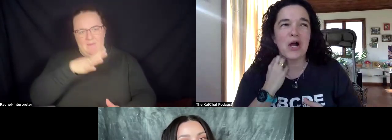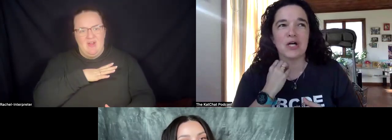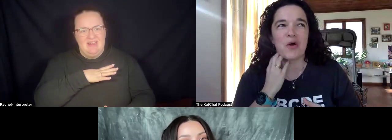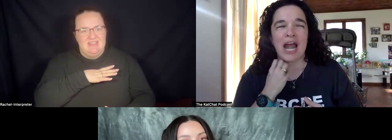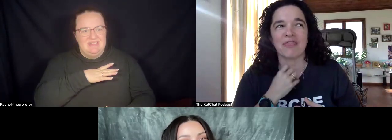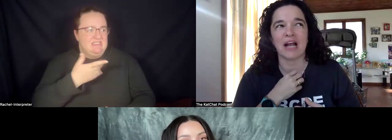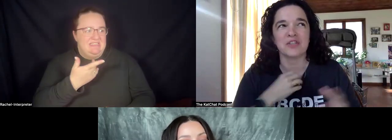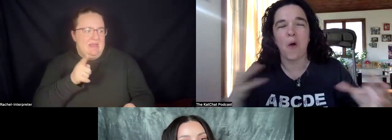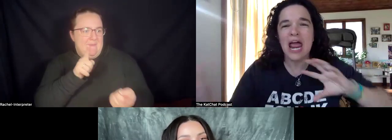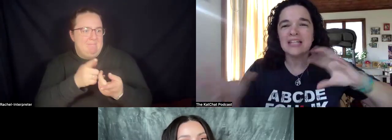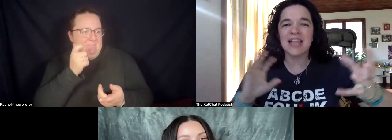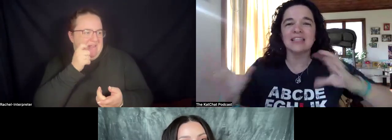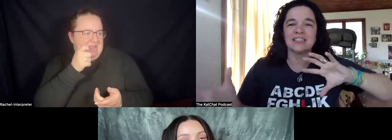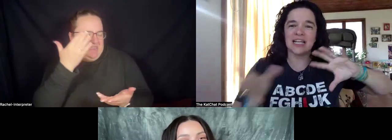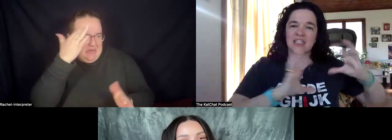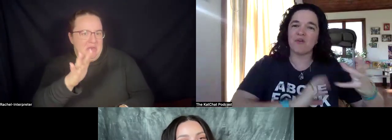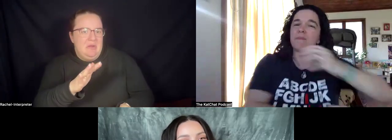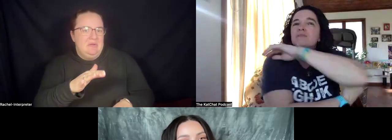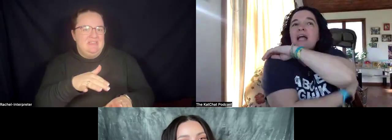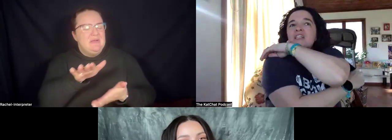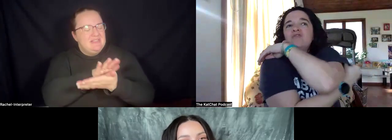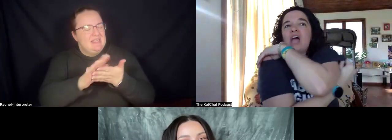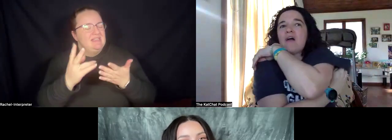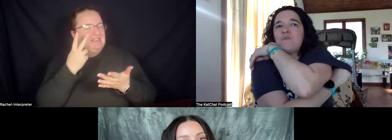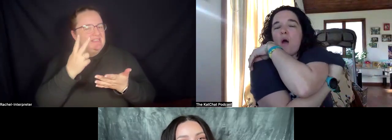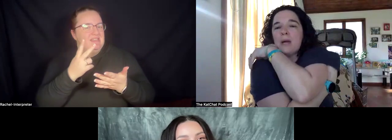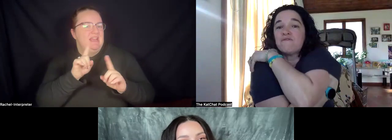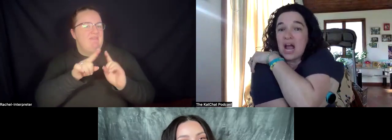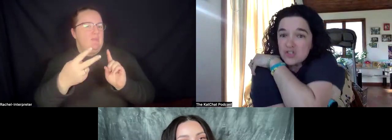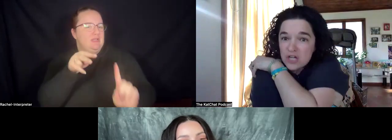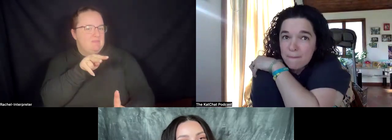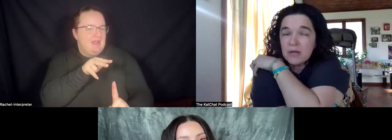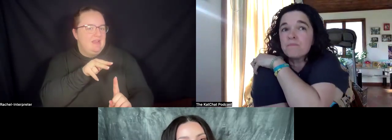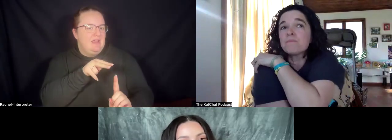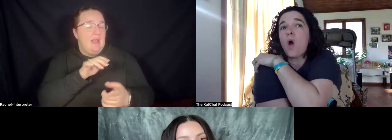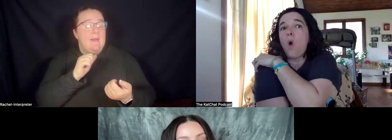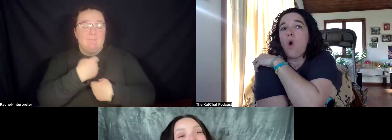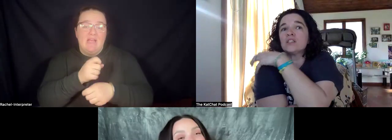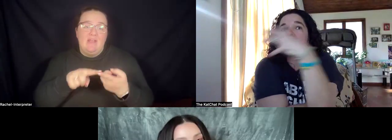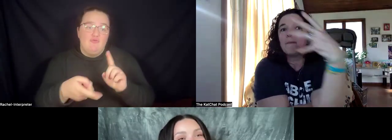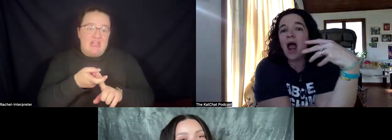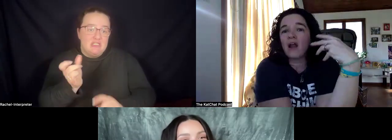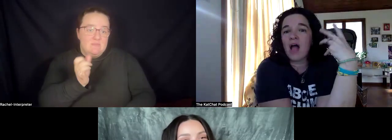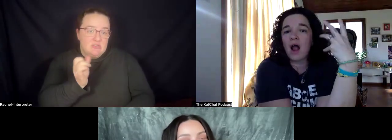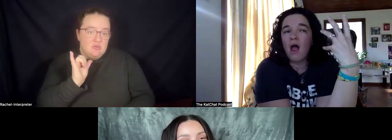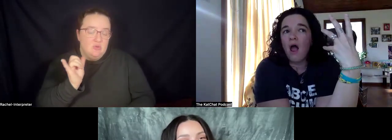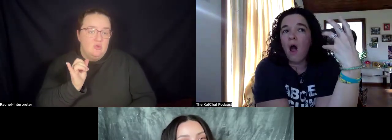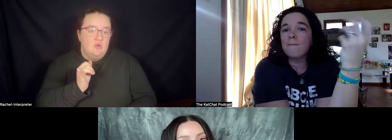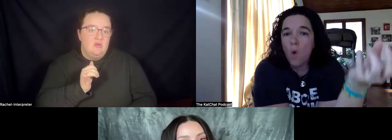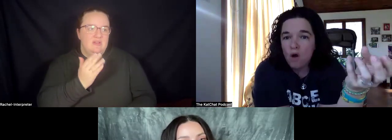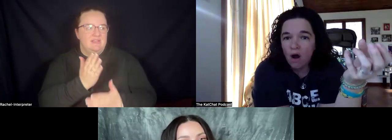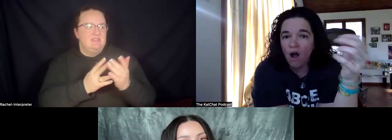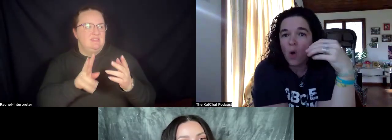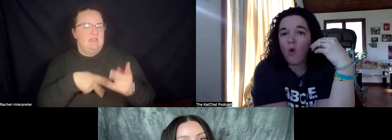the girls or anything. So it's nice to see different perspectives and forming friendship or some kind of like